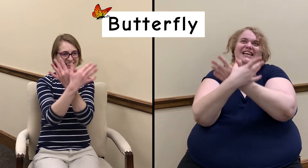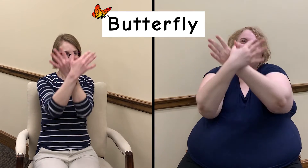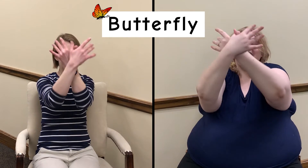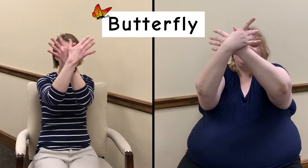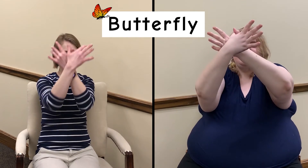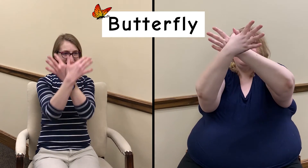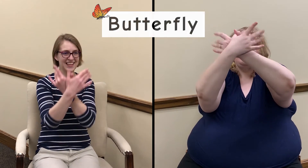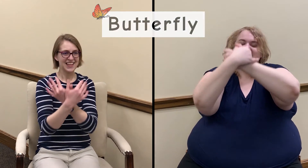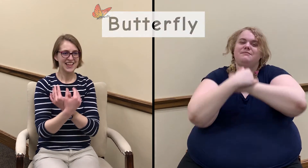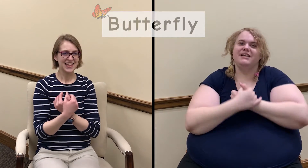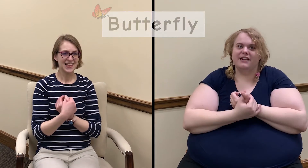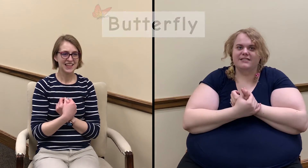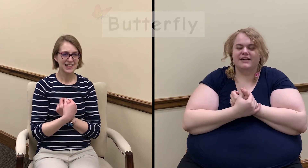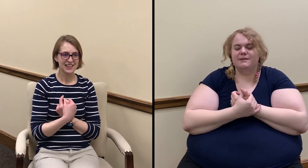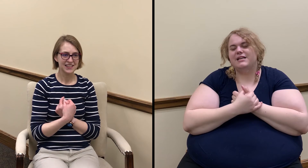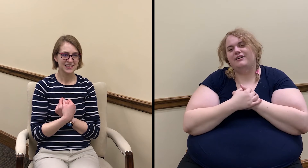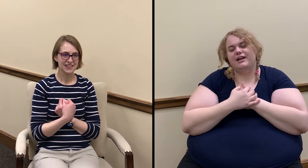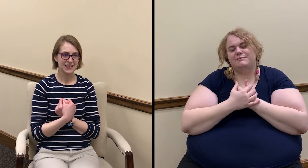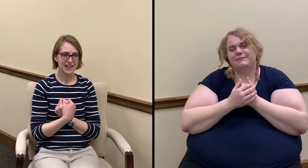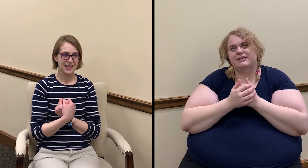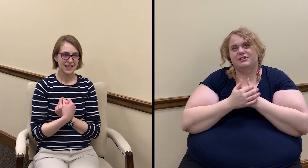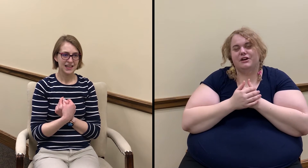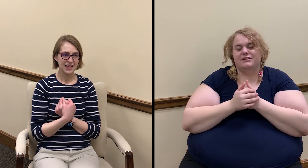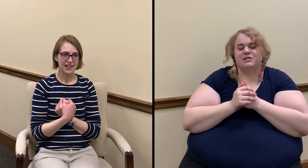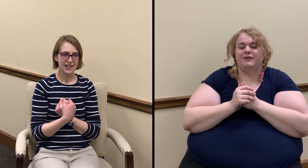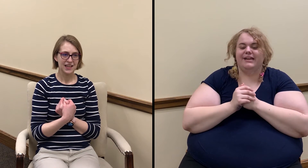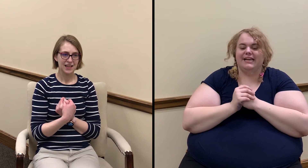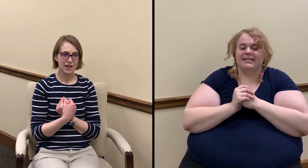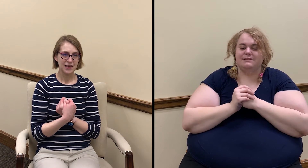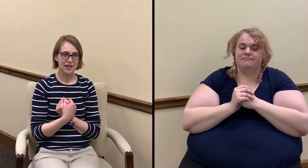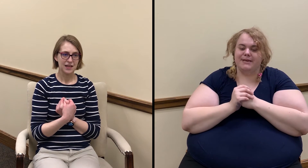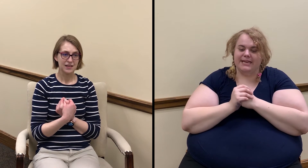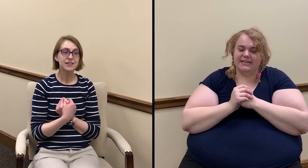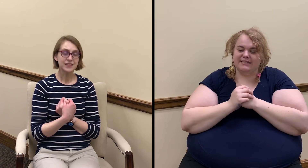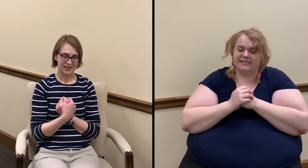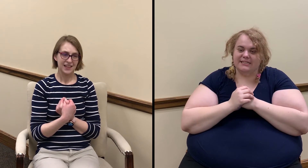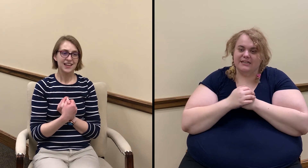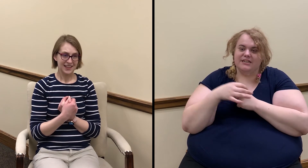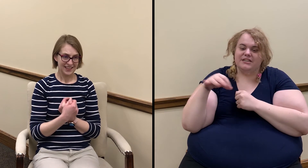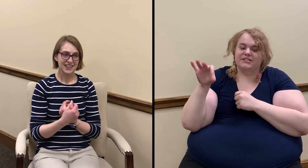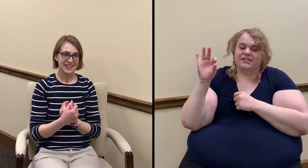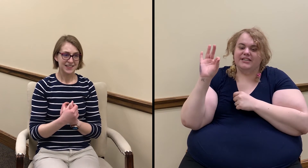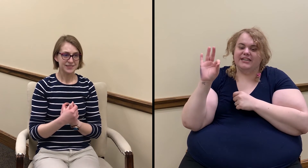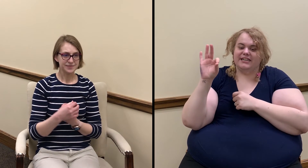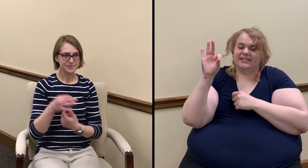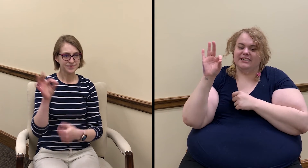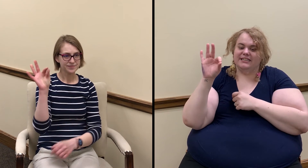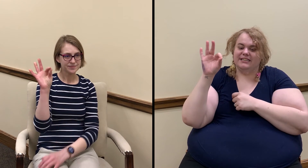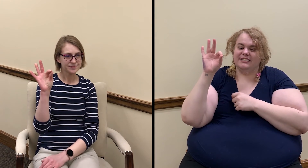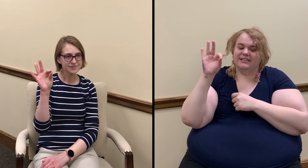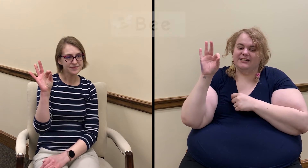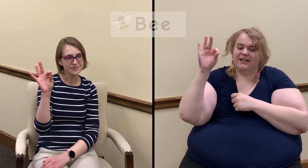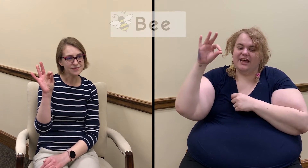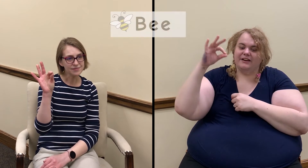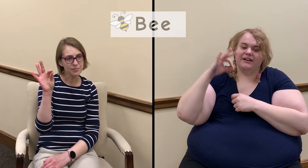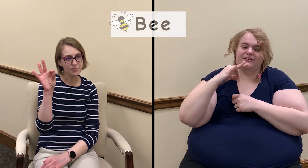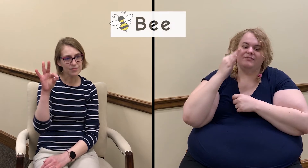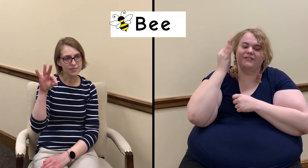And then something else that comes out and helps plants grow in the spring is bees. So you're gonna